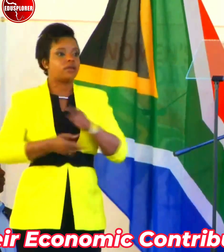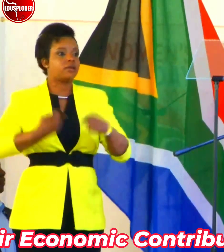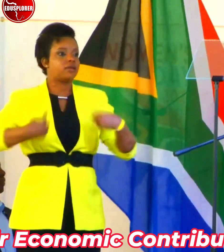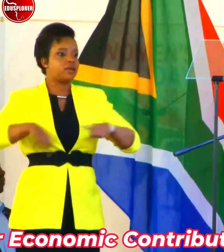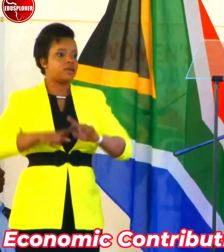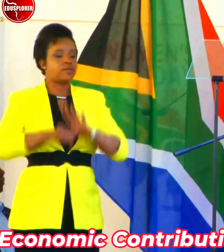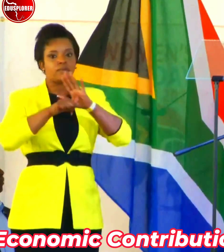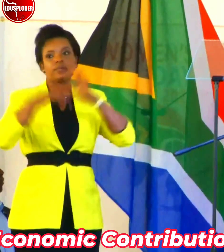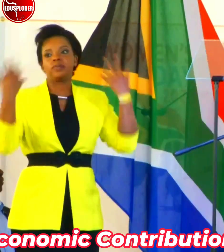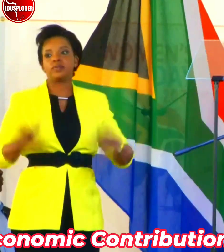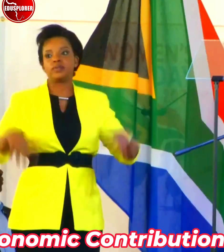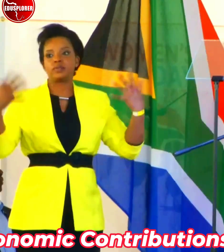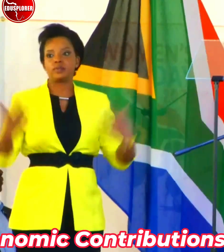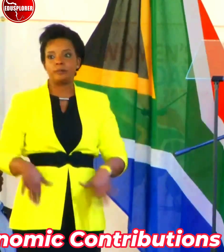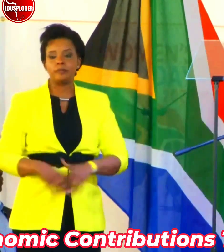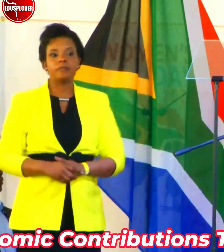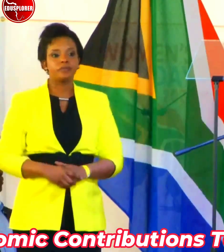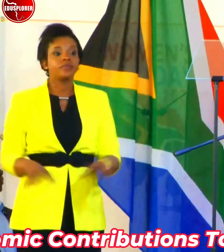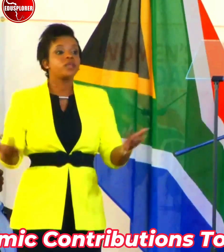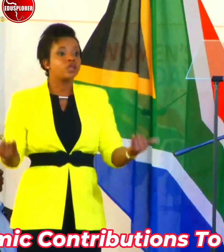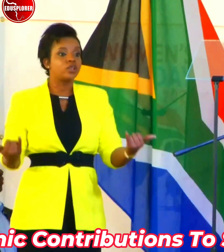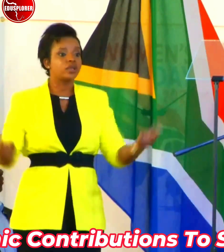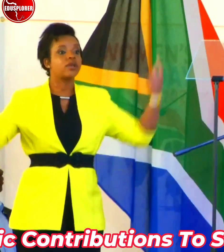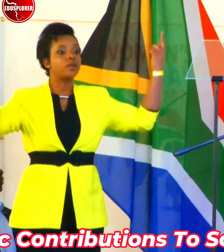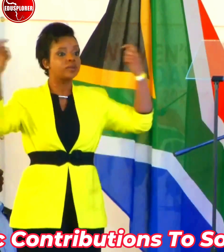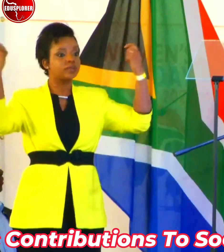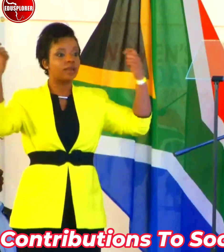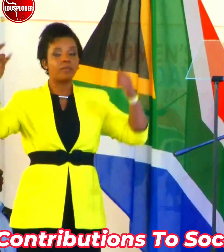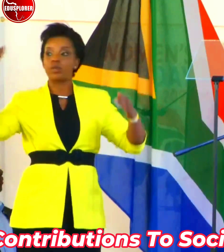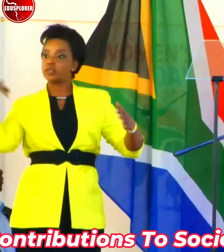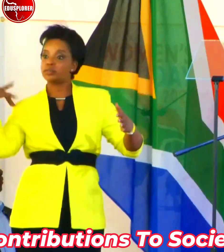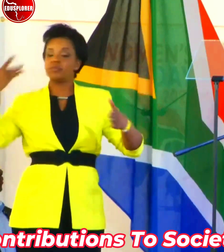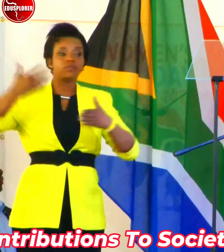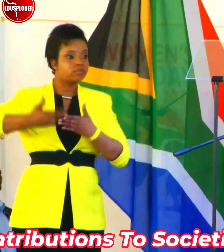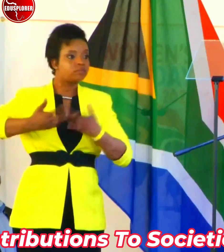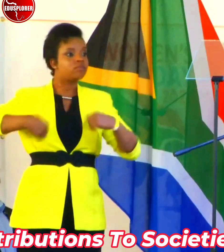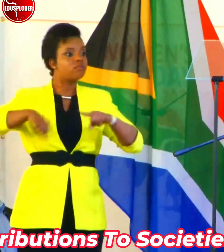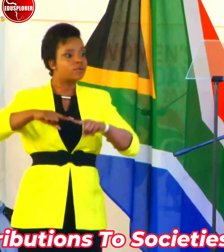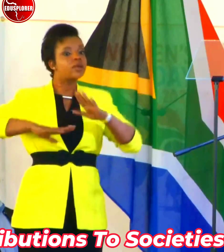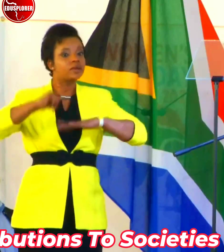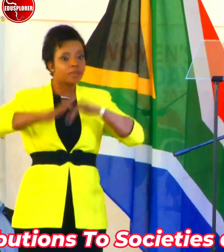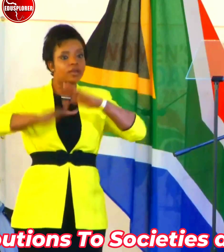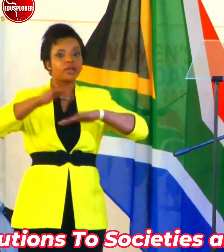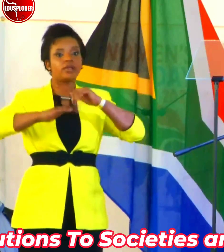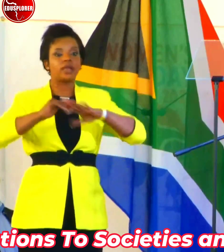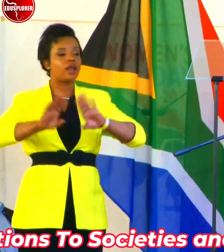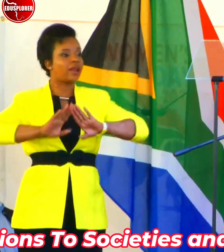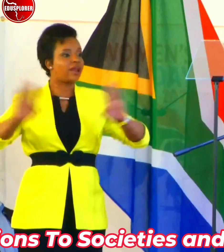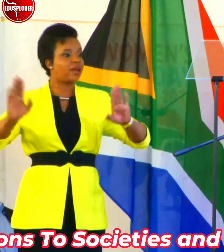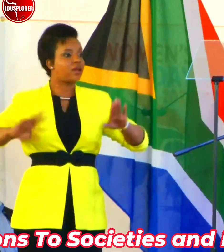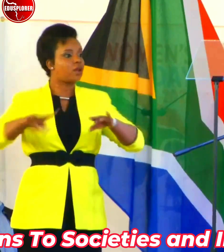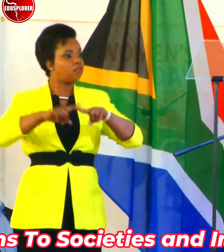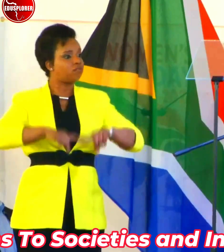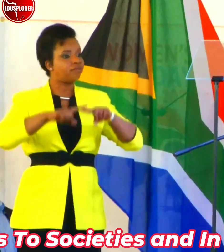Today, we celebrate how far we have come in building a non-sexist